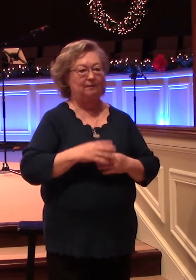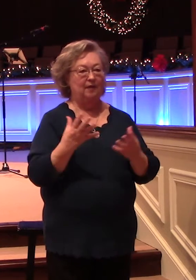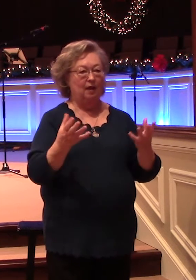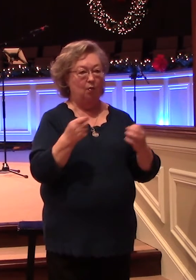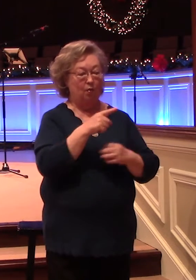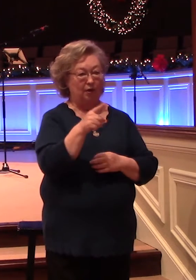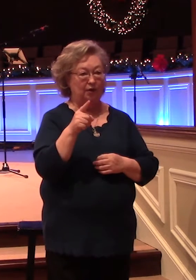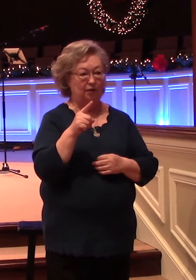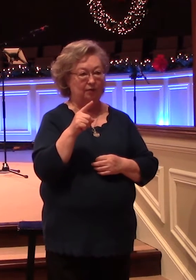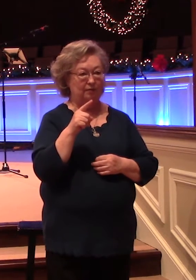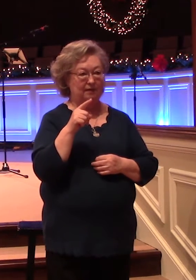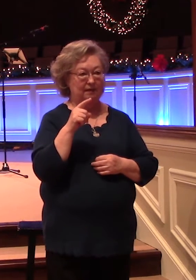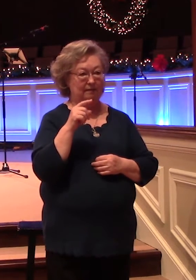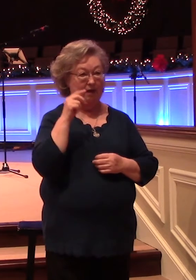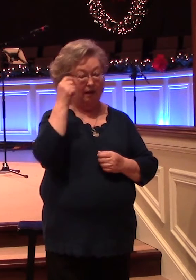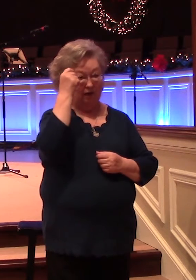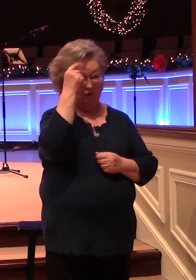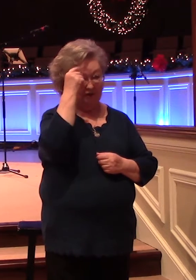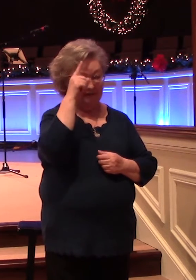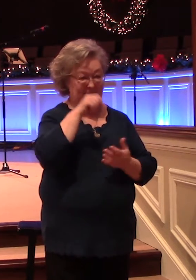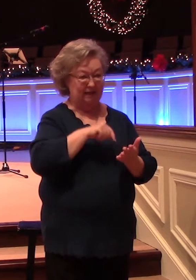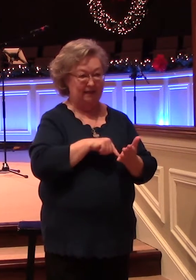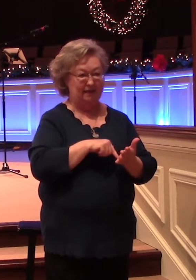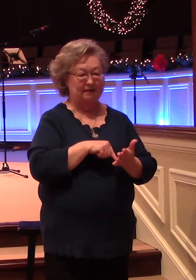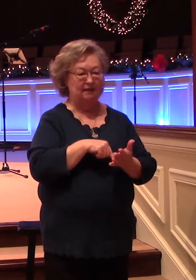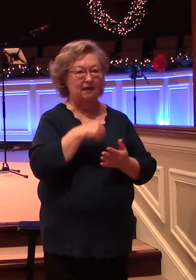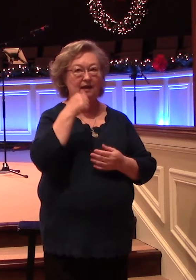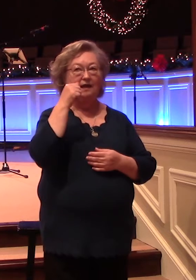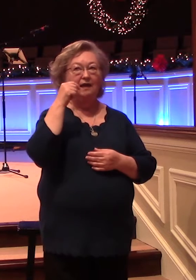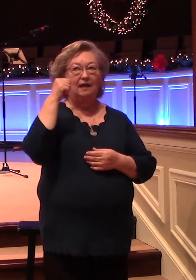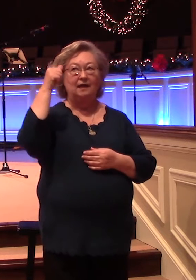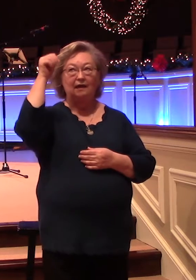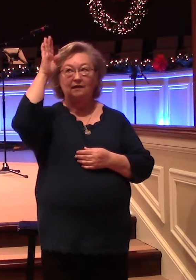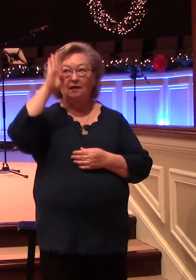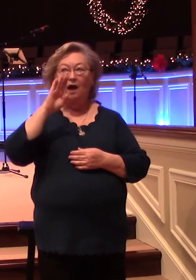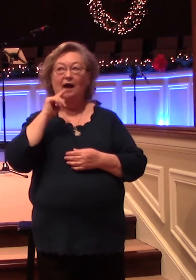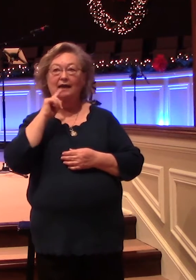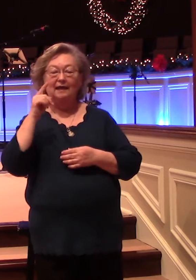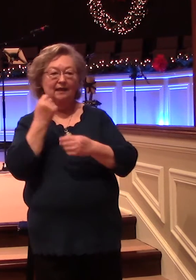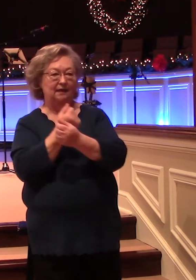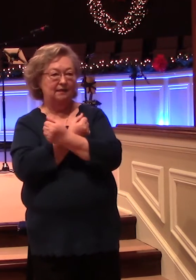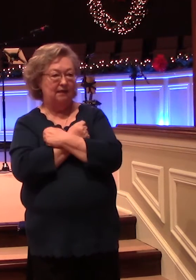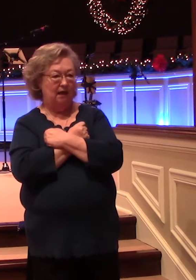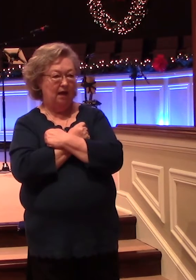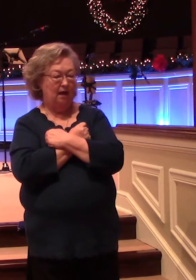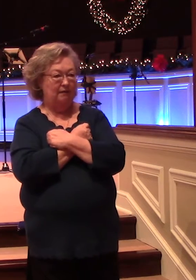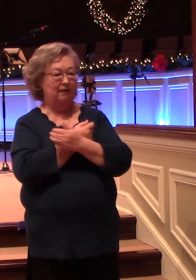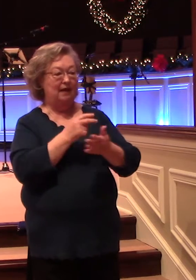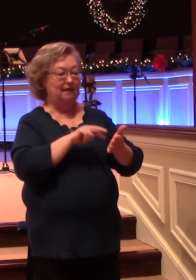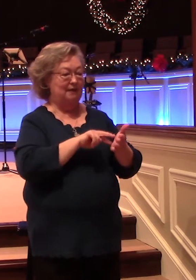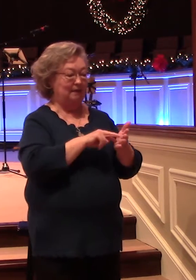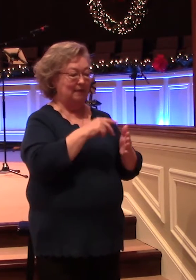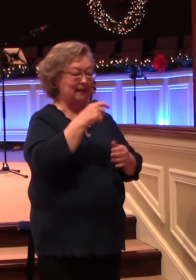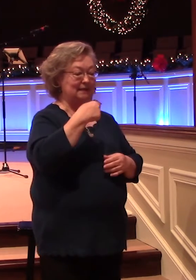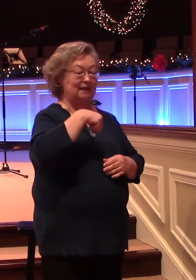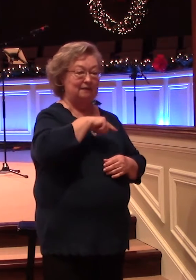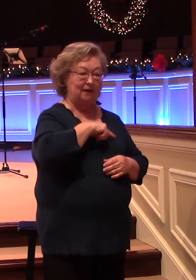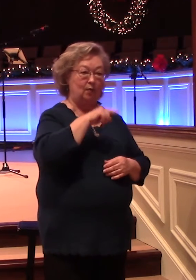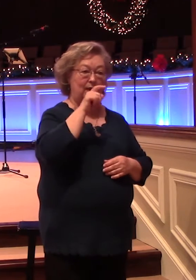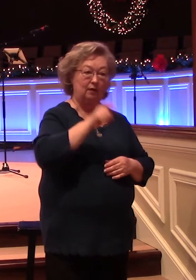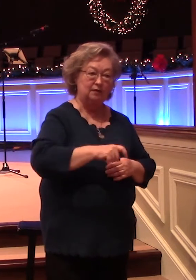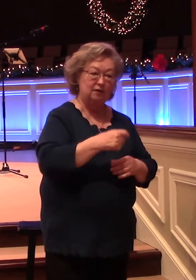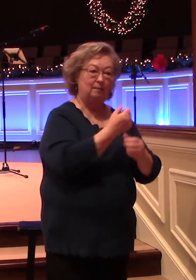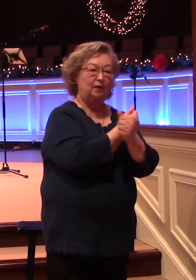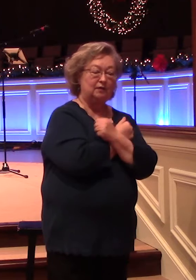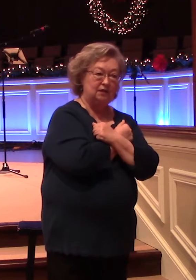That when the Bible says God is love, and then the Bible calls us to love one another, we're to love one another the way the Father and the Son and the Spirit